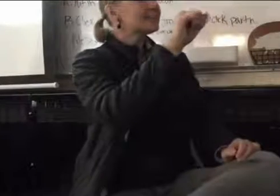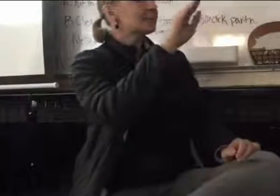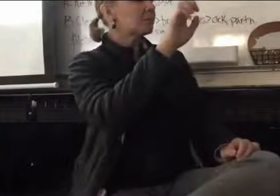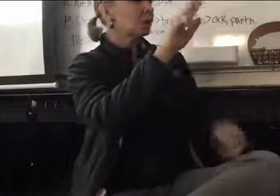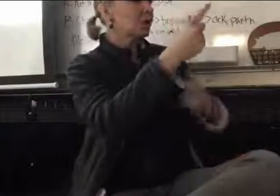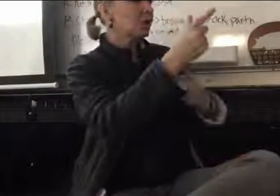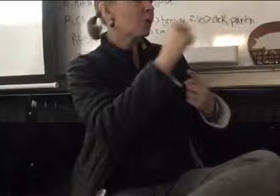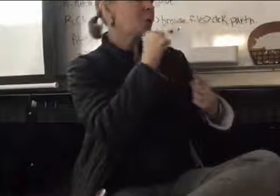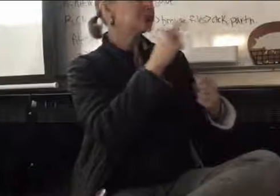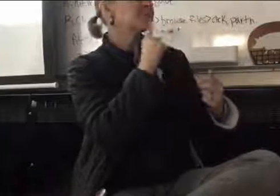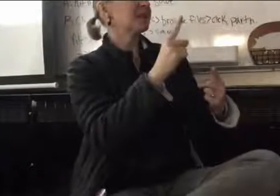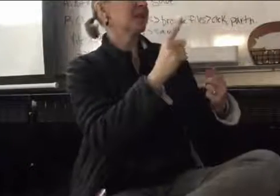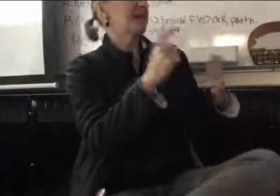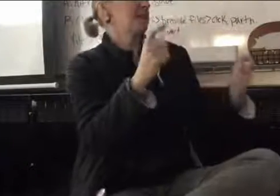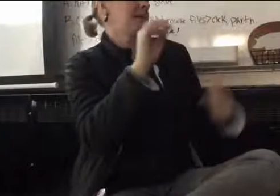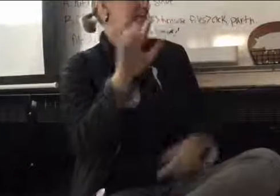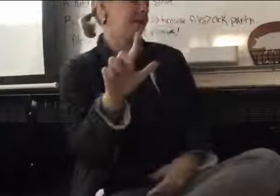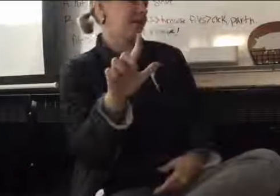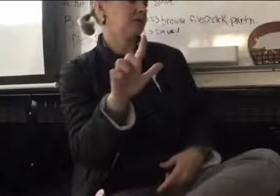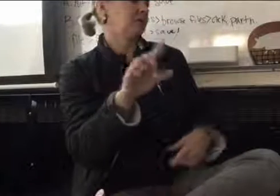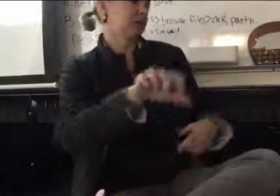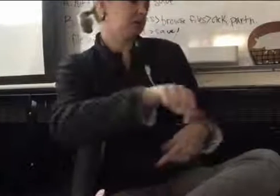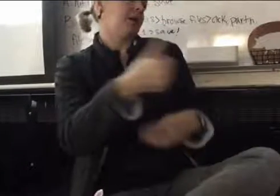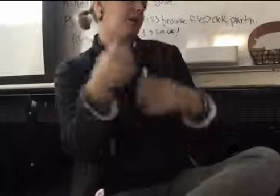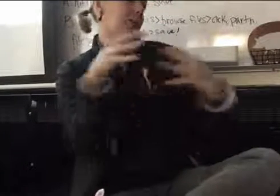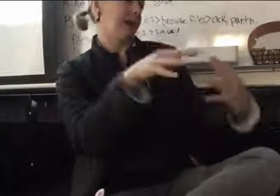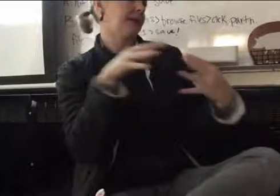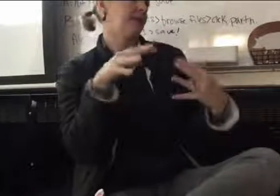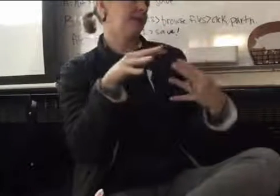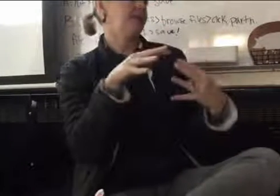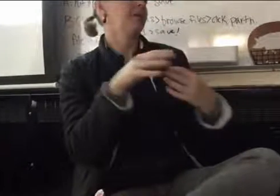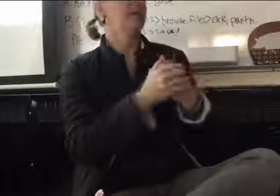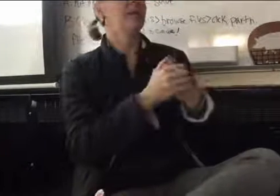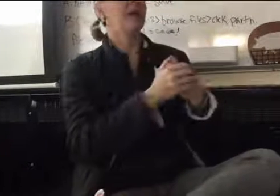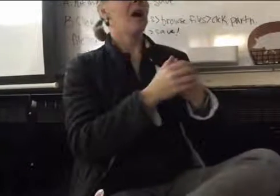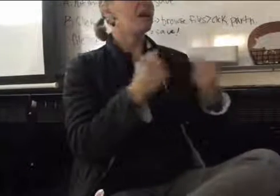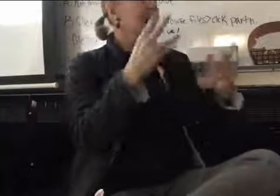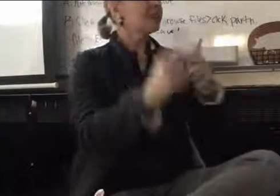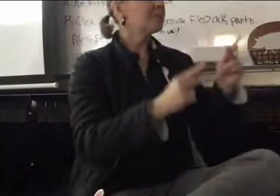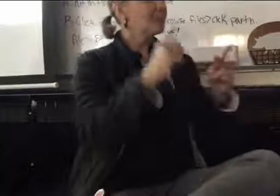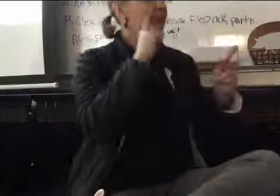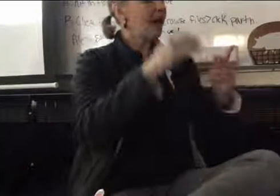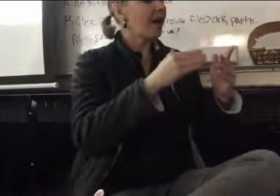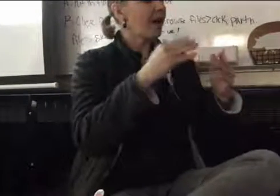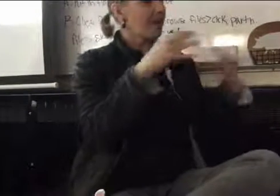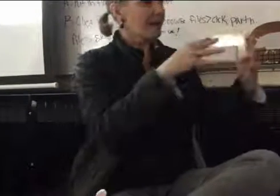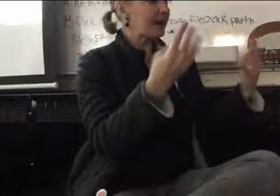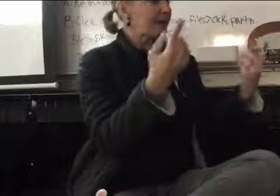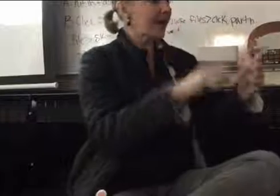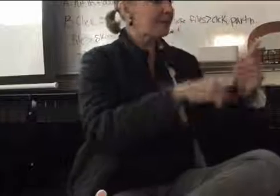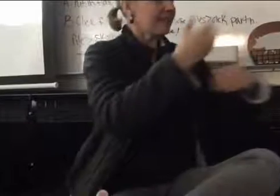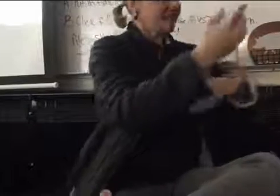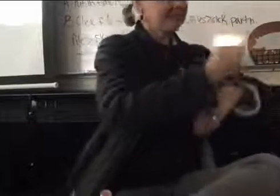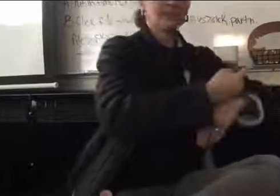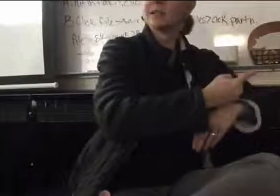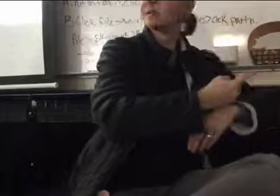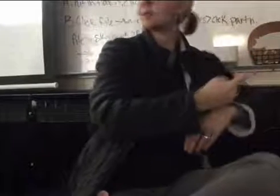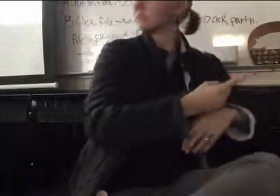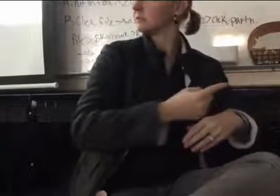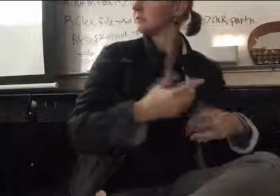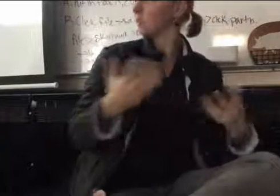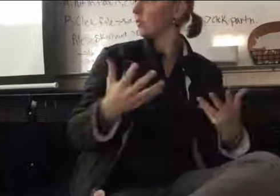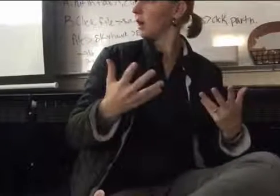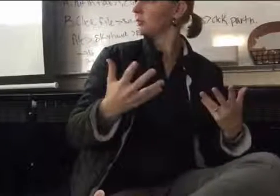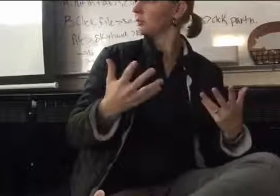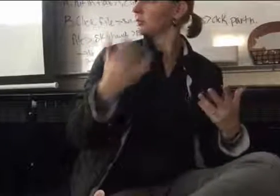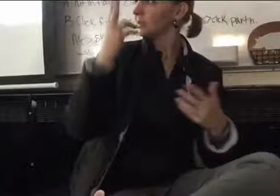deal. Gettysburg was just another battle. Vicksburg, which actually happened the day afterwards, people thought that was the... What?